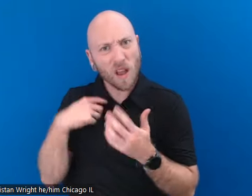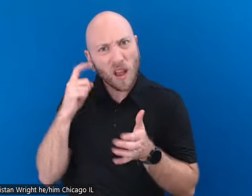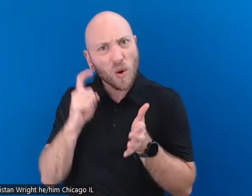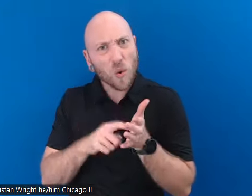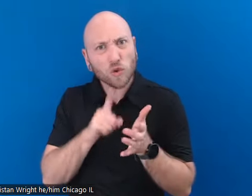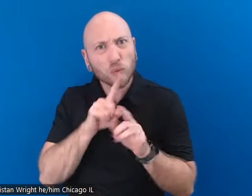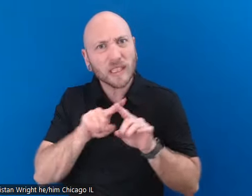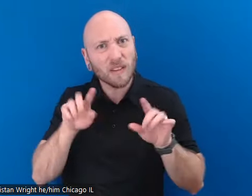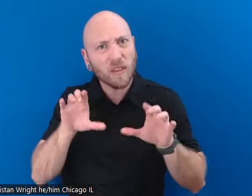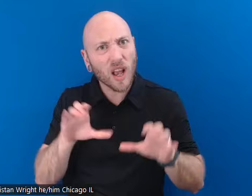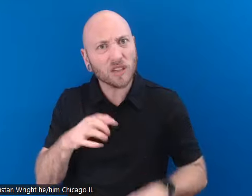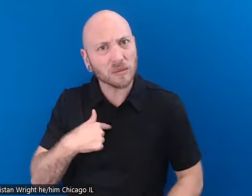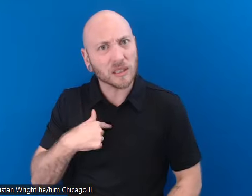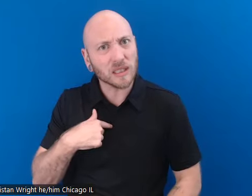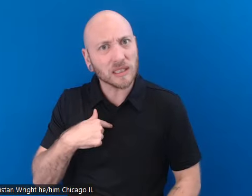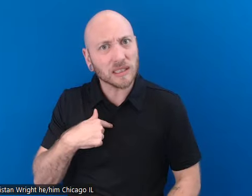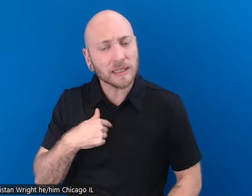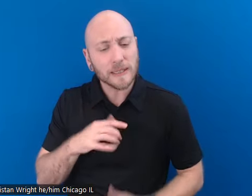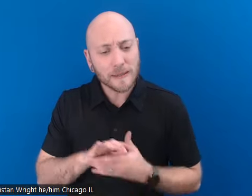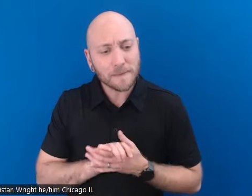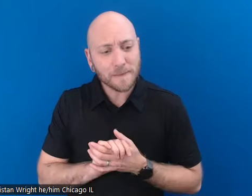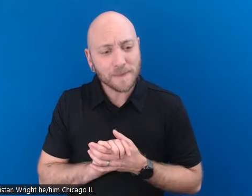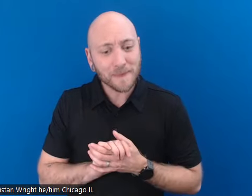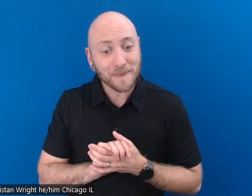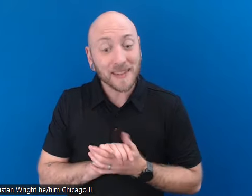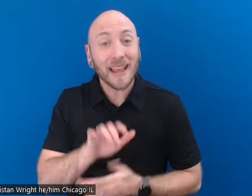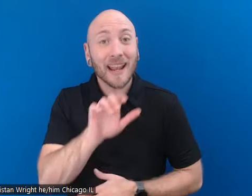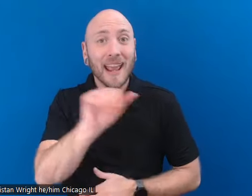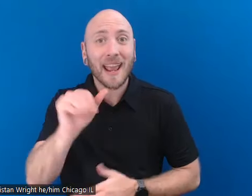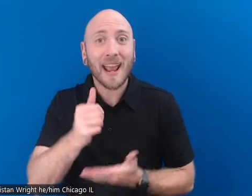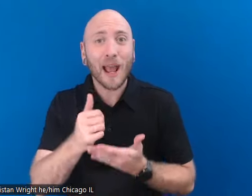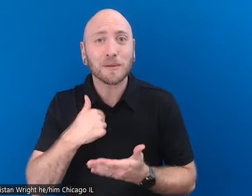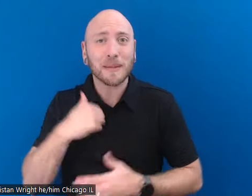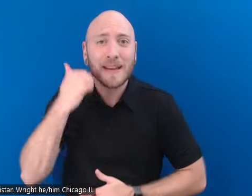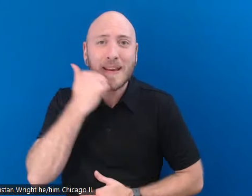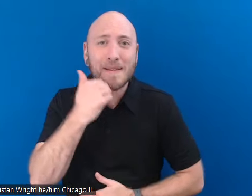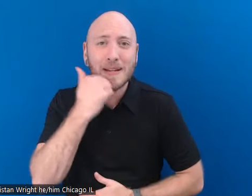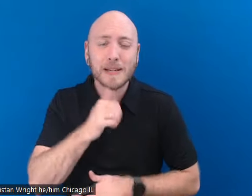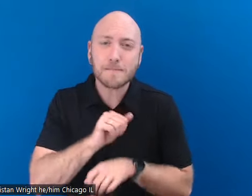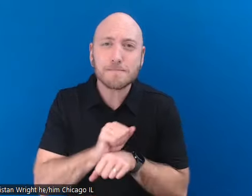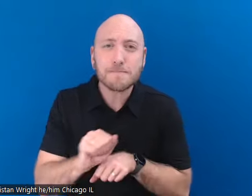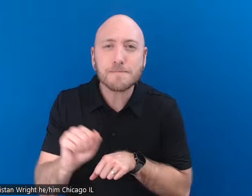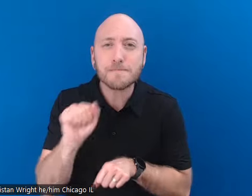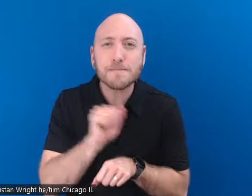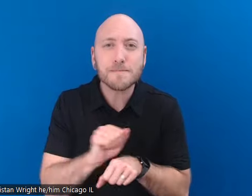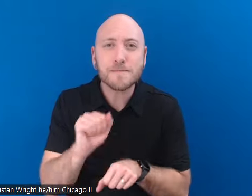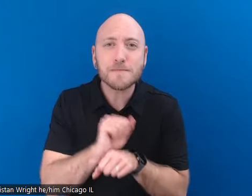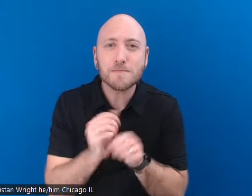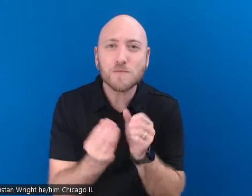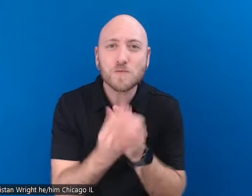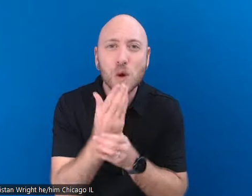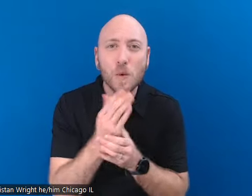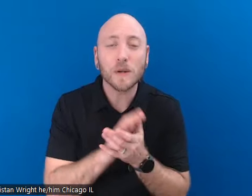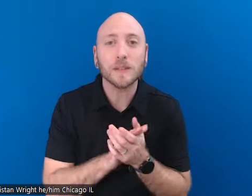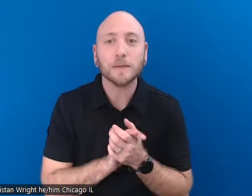And this program gives me the ability to work on that every day. And here's the thing is I really only have to do one thing is